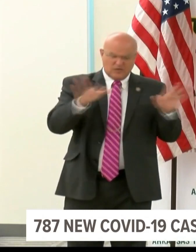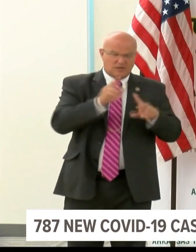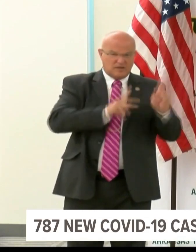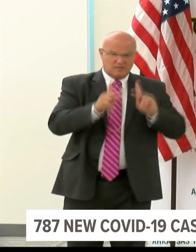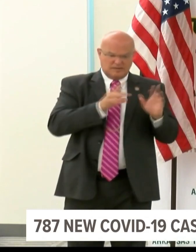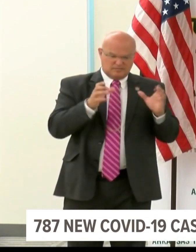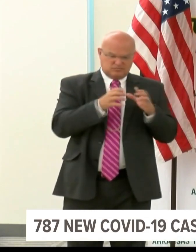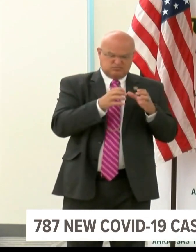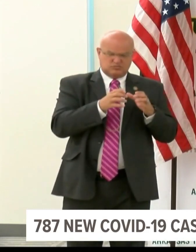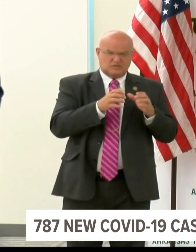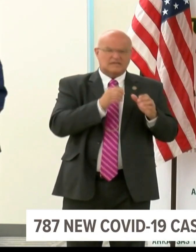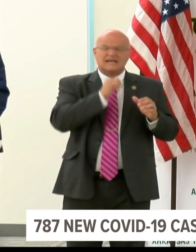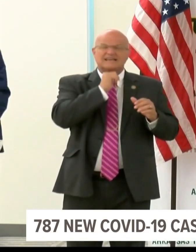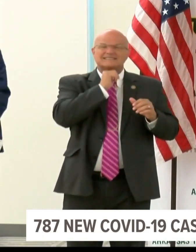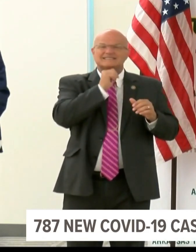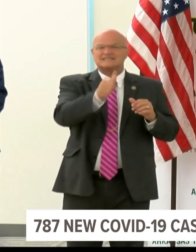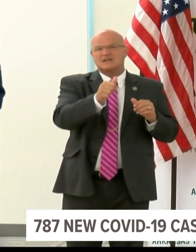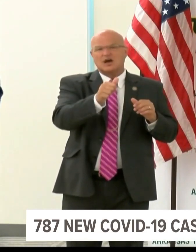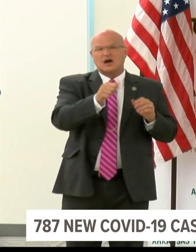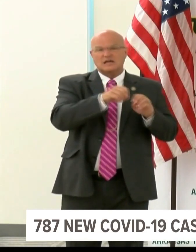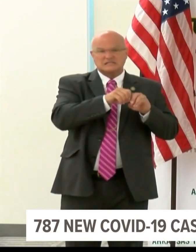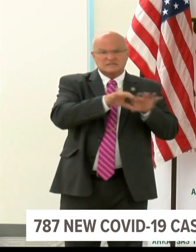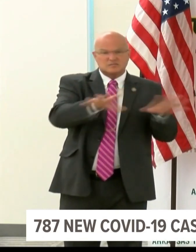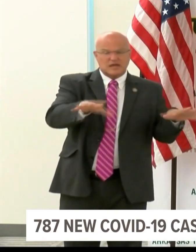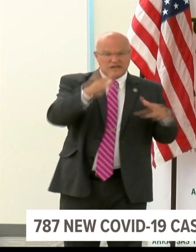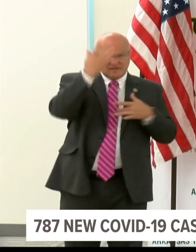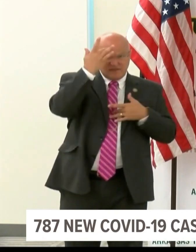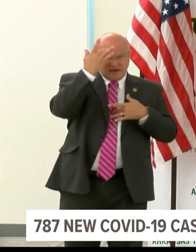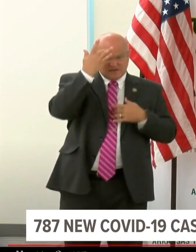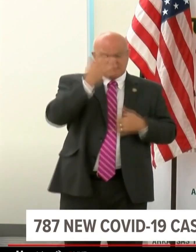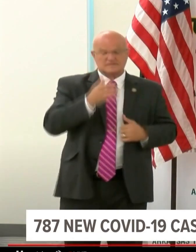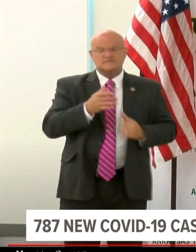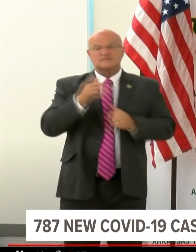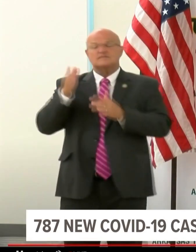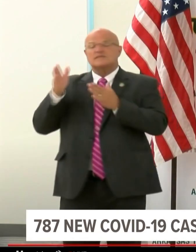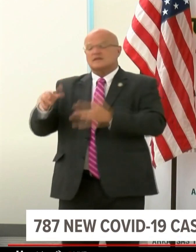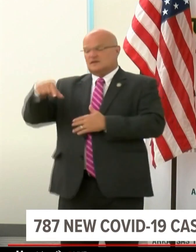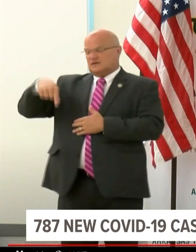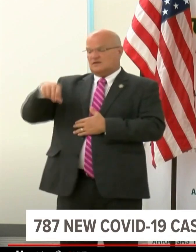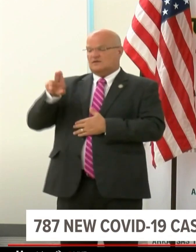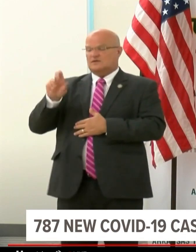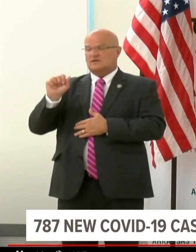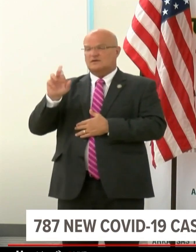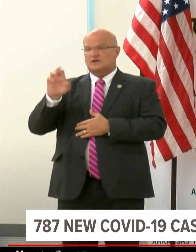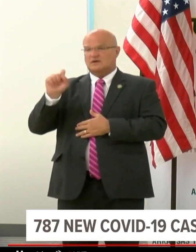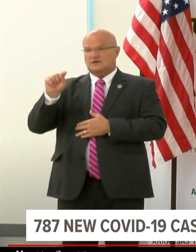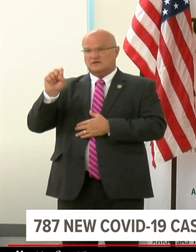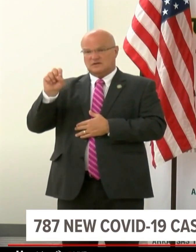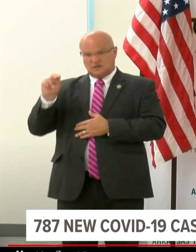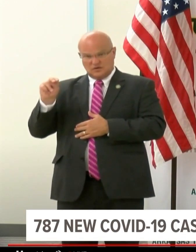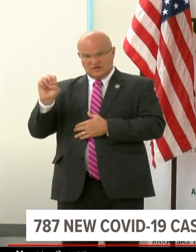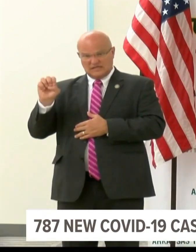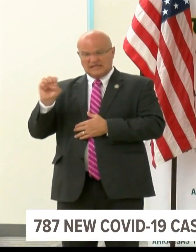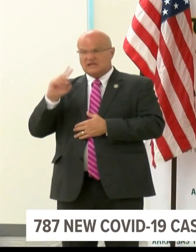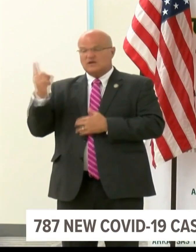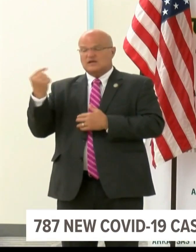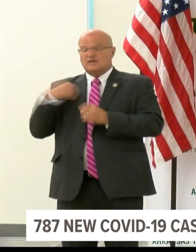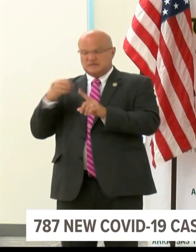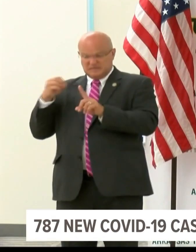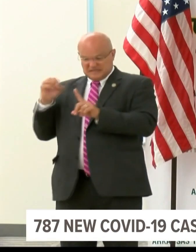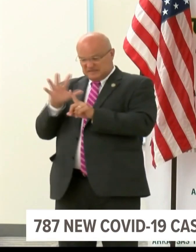other people to keep from spreading the virus. Quarantine is when someone has